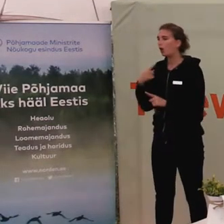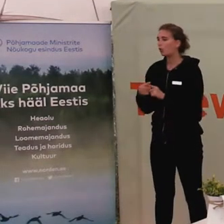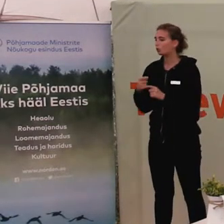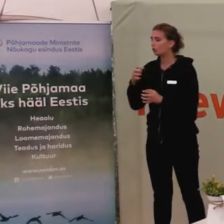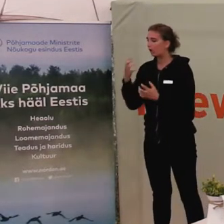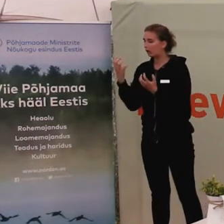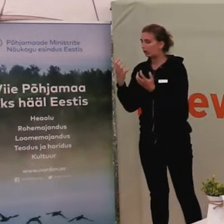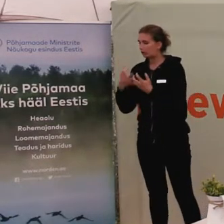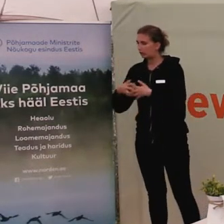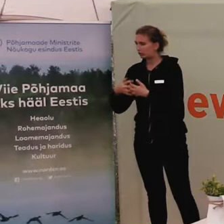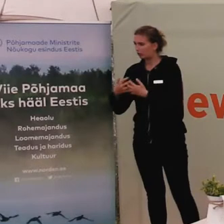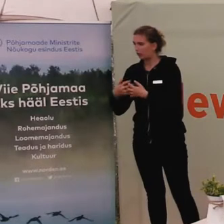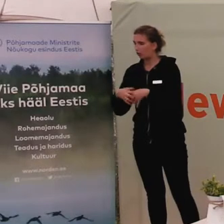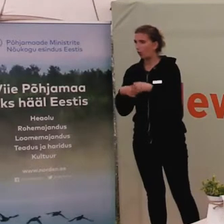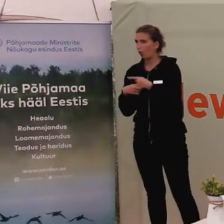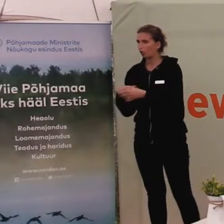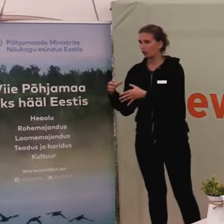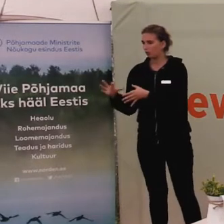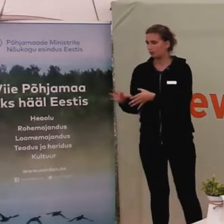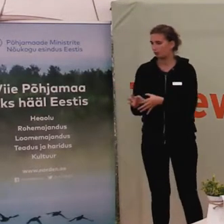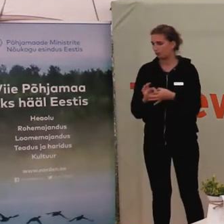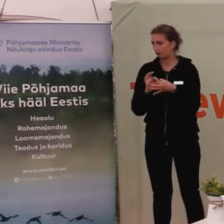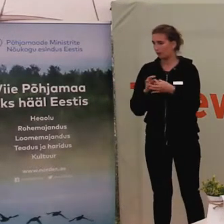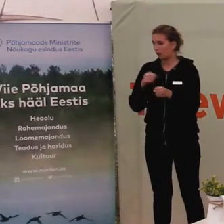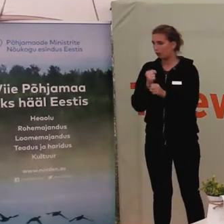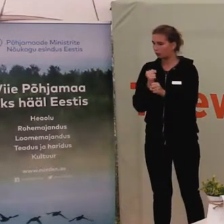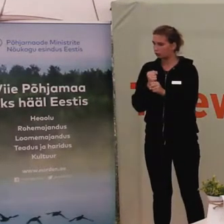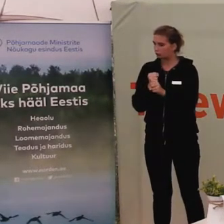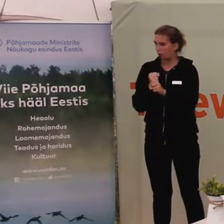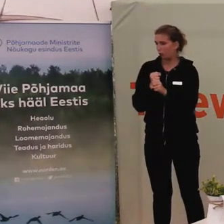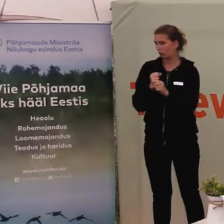to, taxing the robots is related to preserving jobs